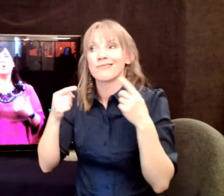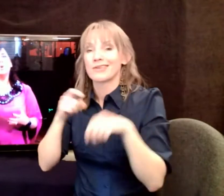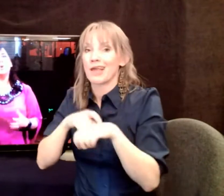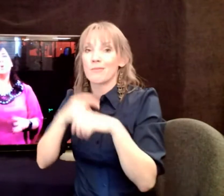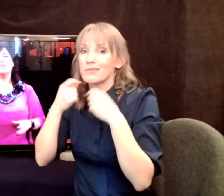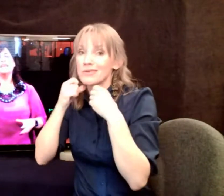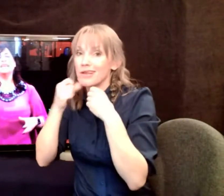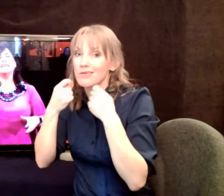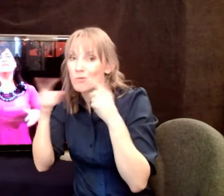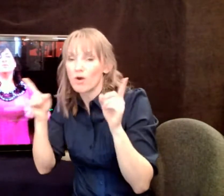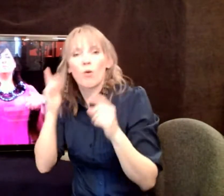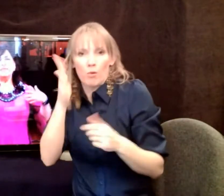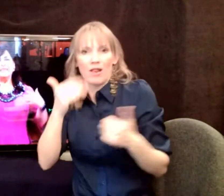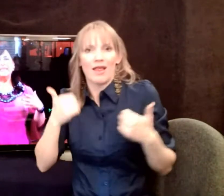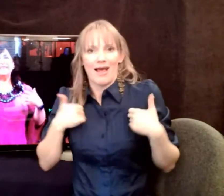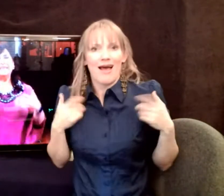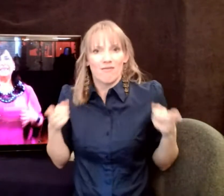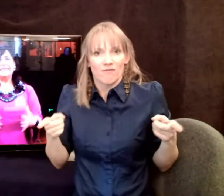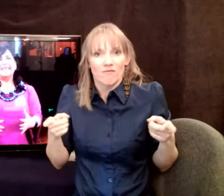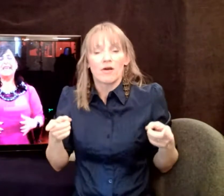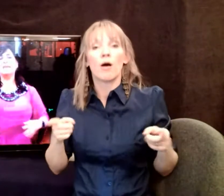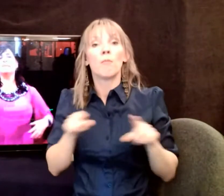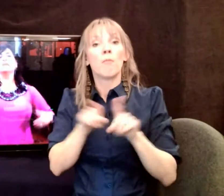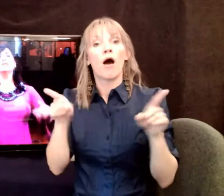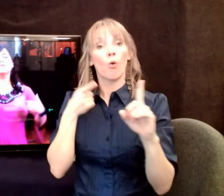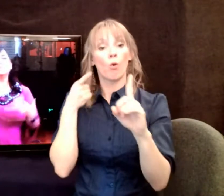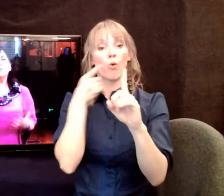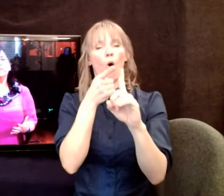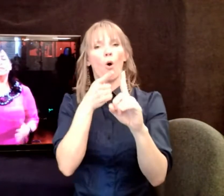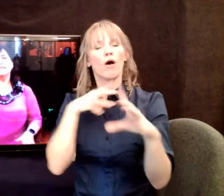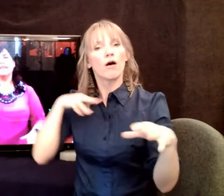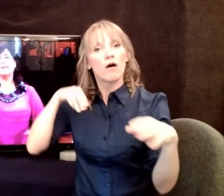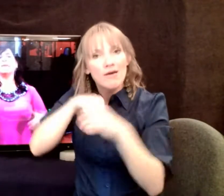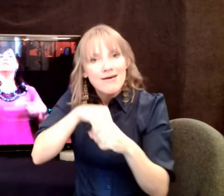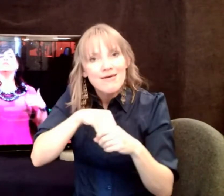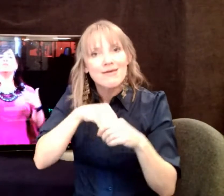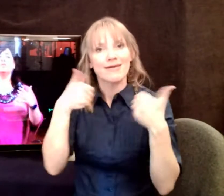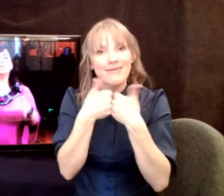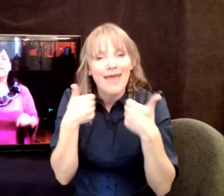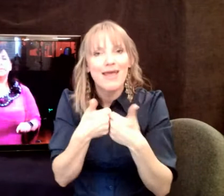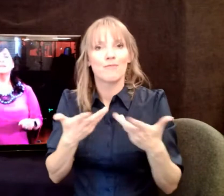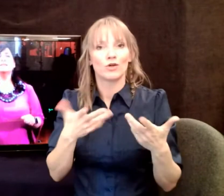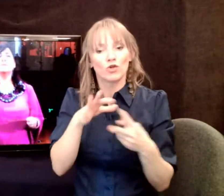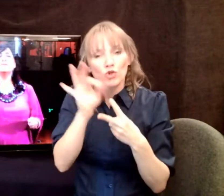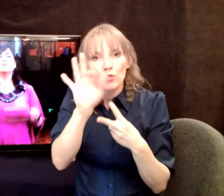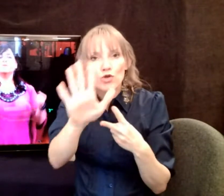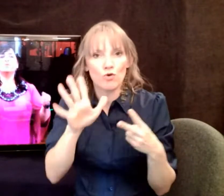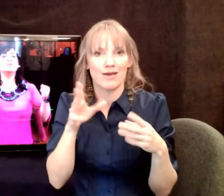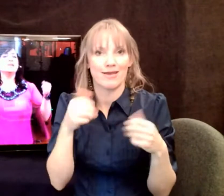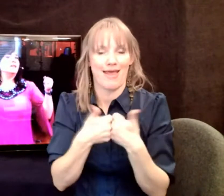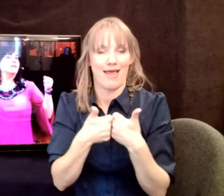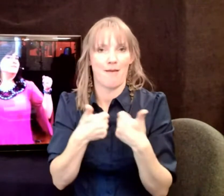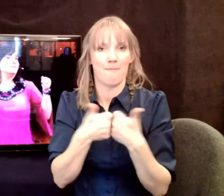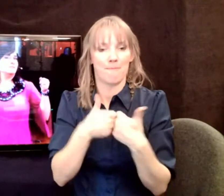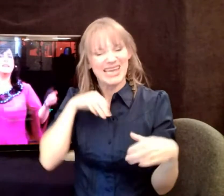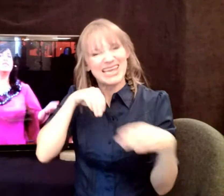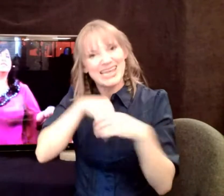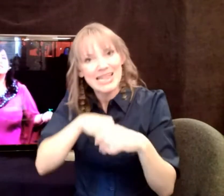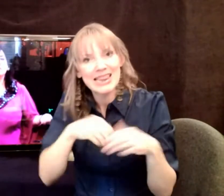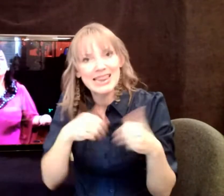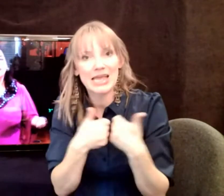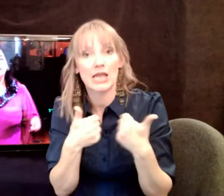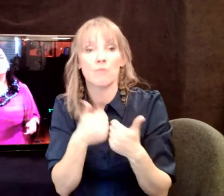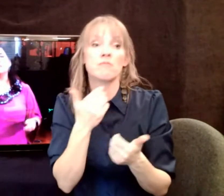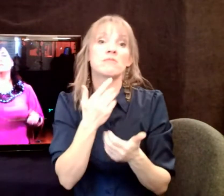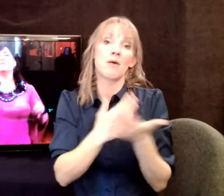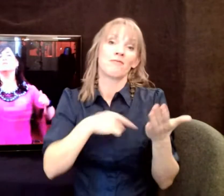whole goal is to be in the game, to experience the game, and to choose your game. Some of us will choose relationship